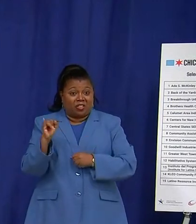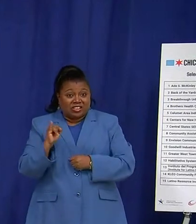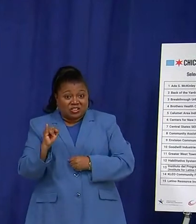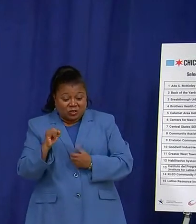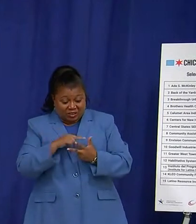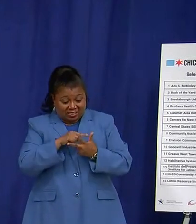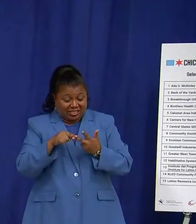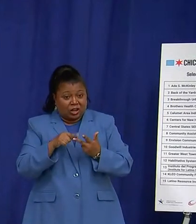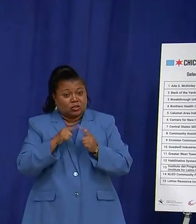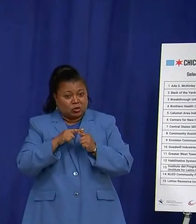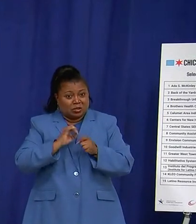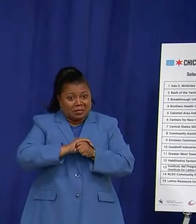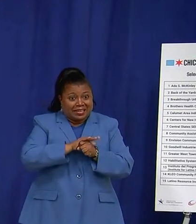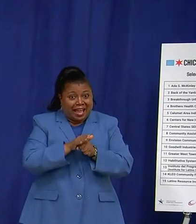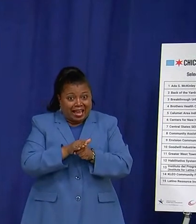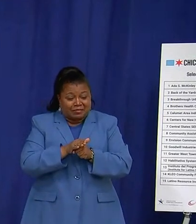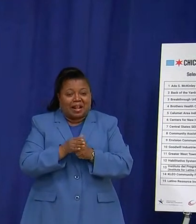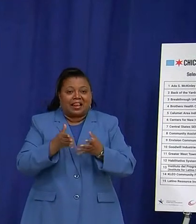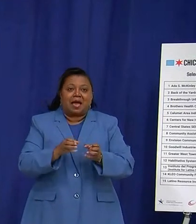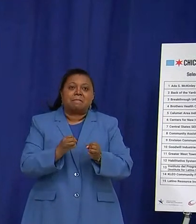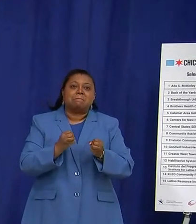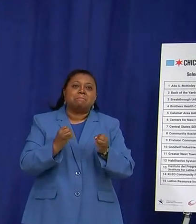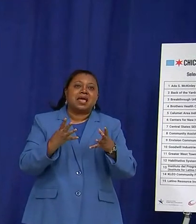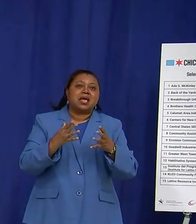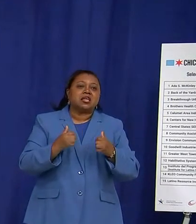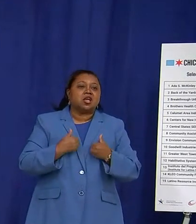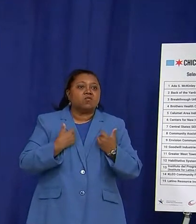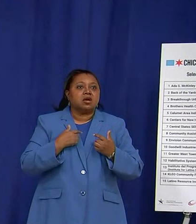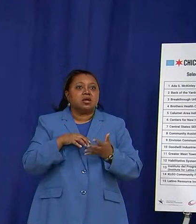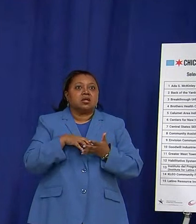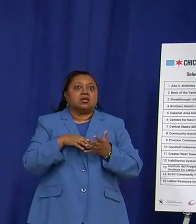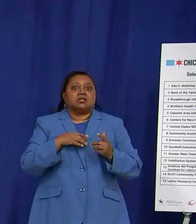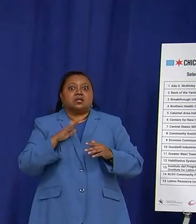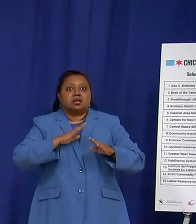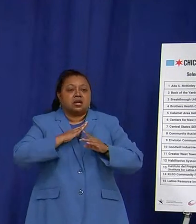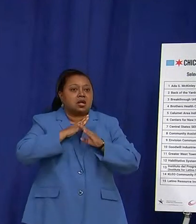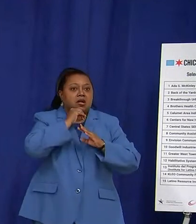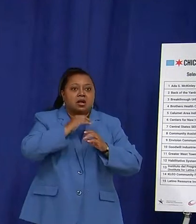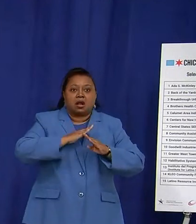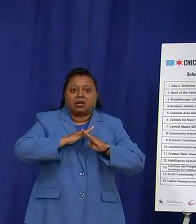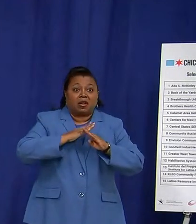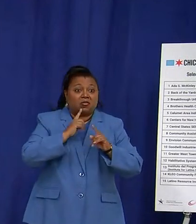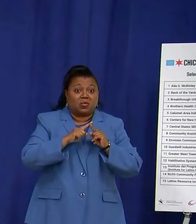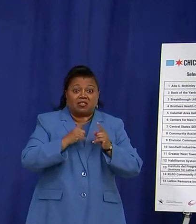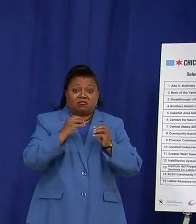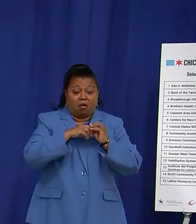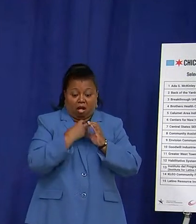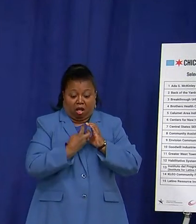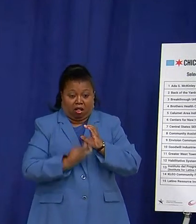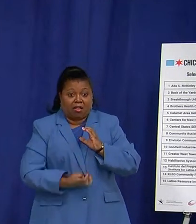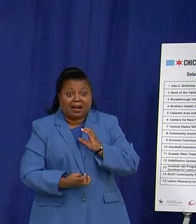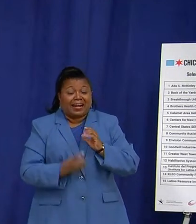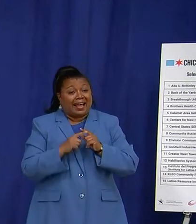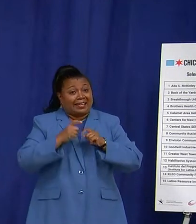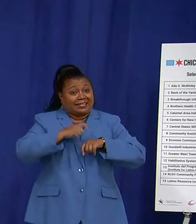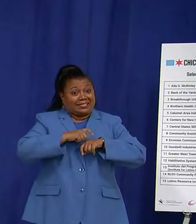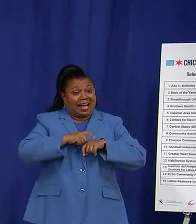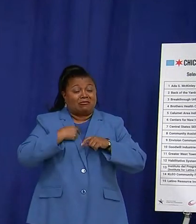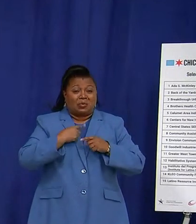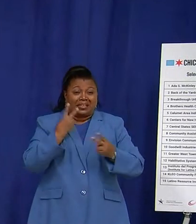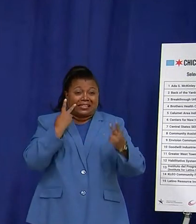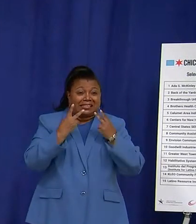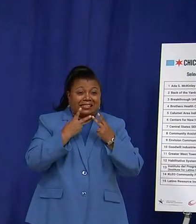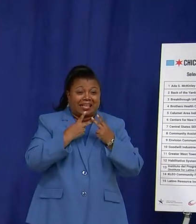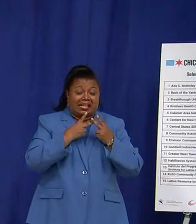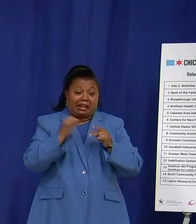insurance due to the pandemic have left many of our residents vulnerable to falling further into poverty. In a time where we have